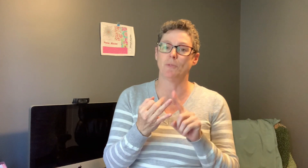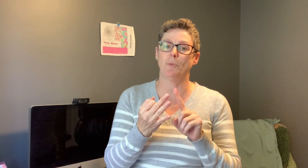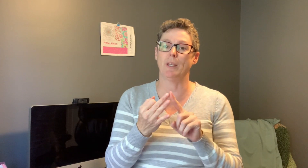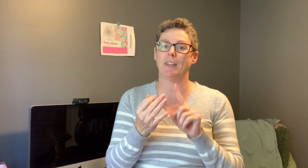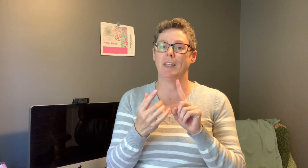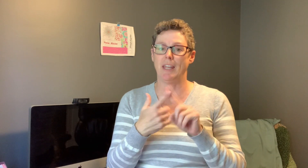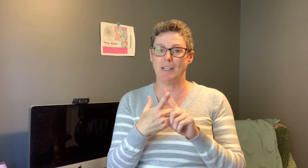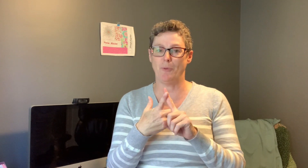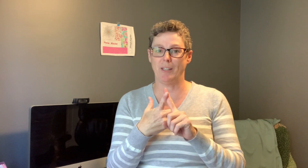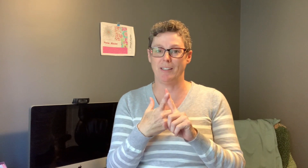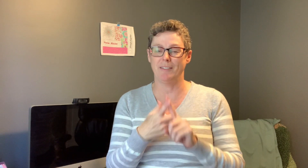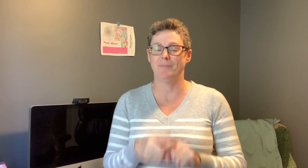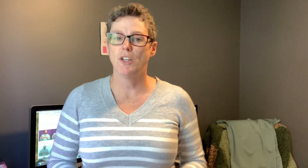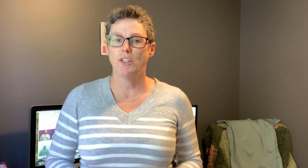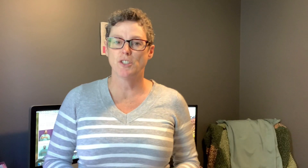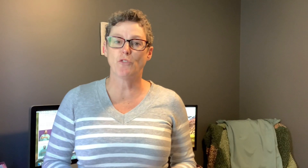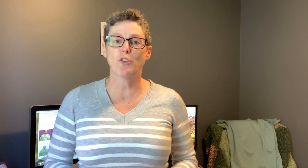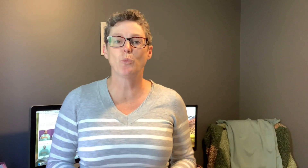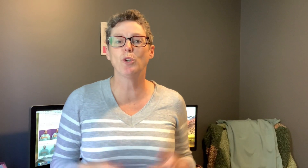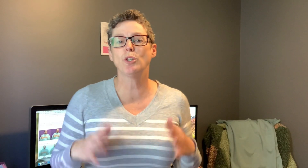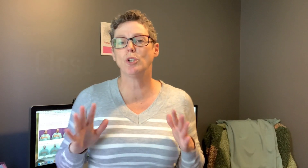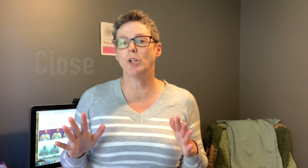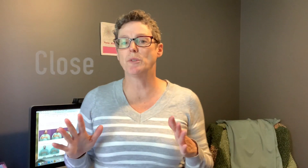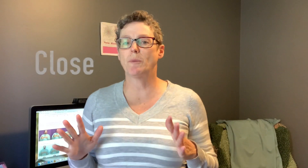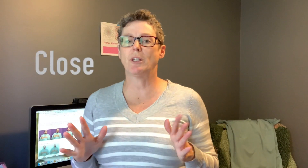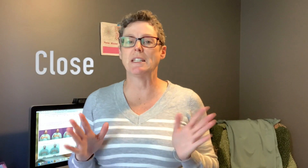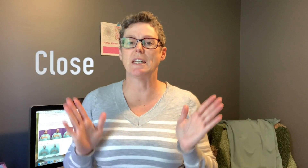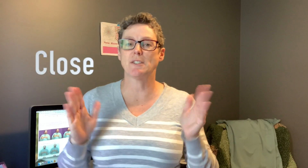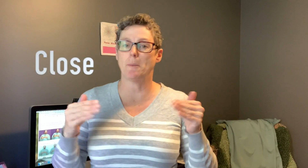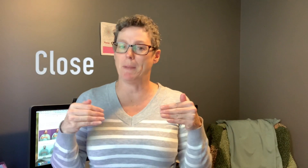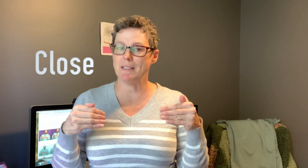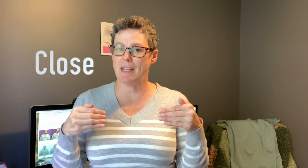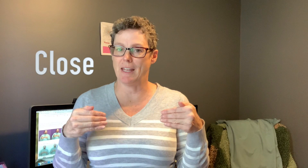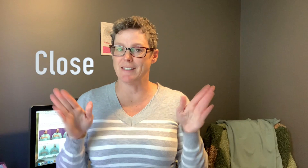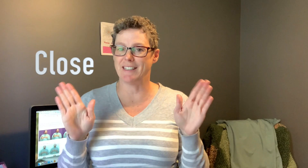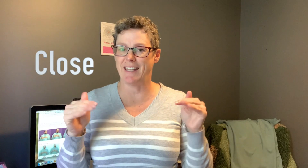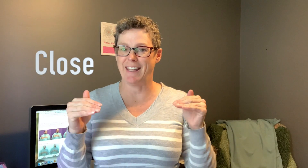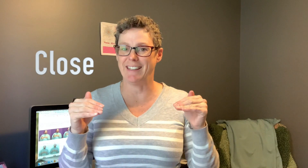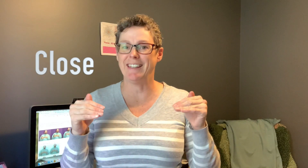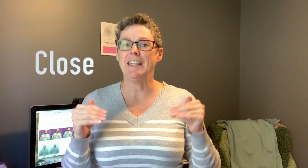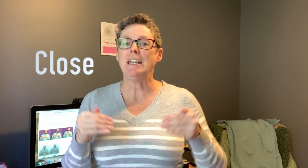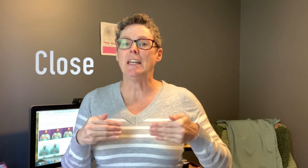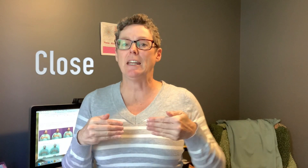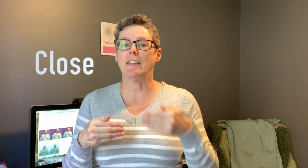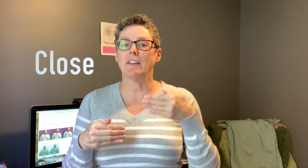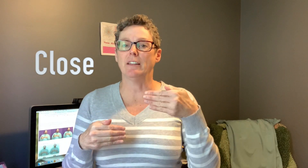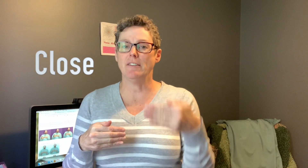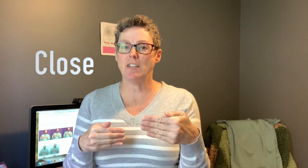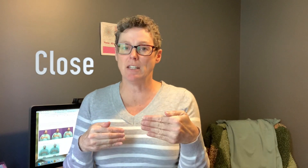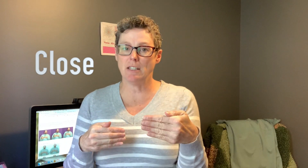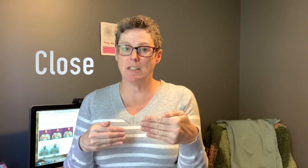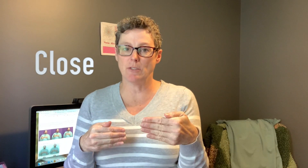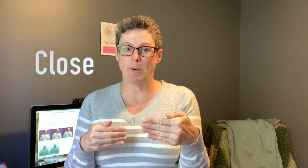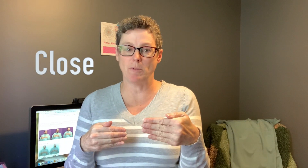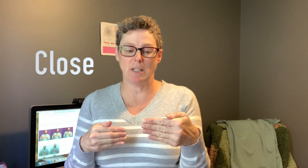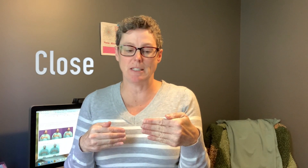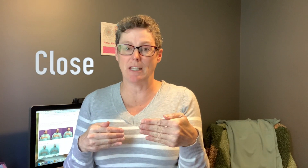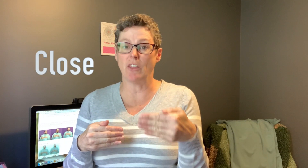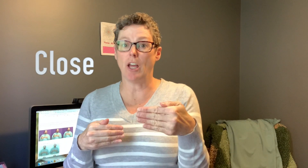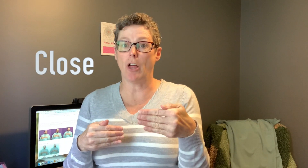with anyone. So for the word close, what we're going to take is our bent hands again, and the left hand is representing the